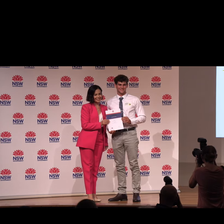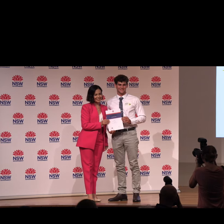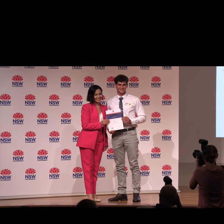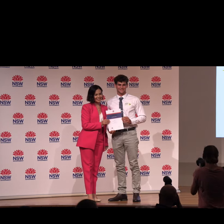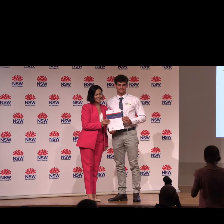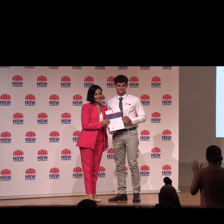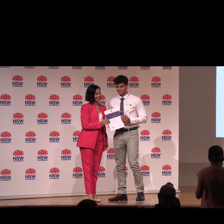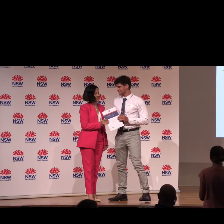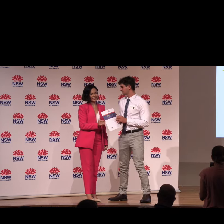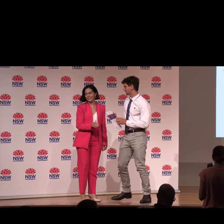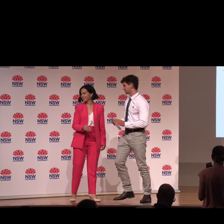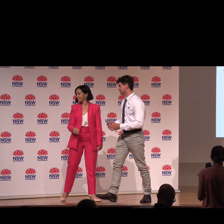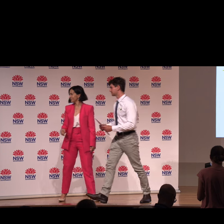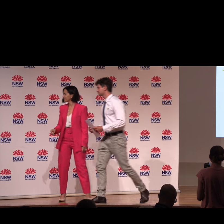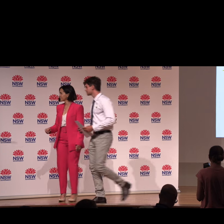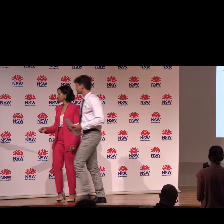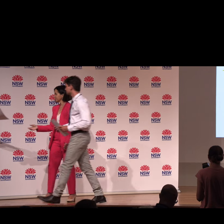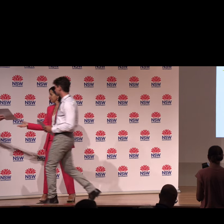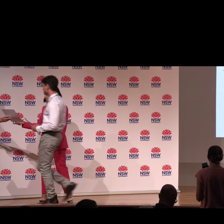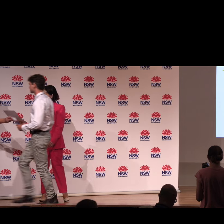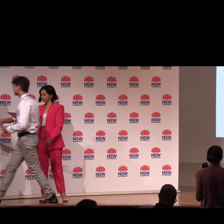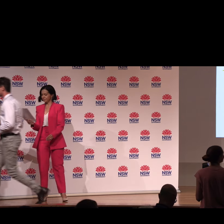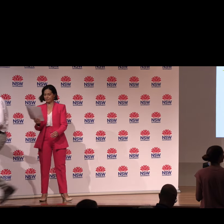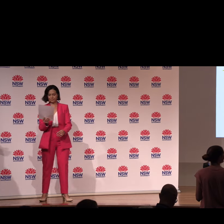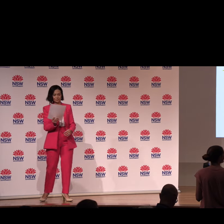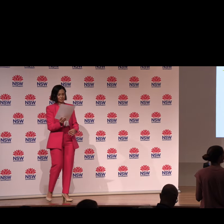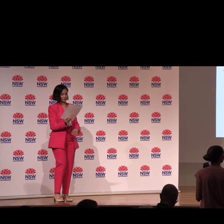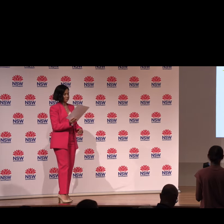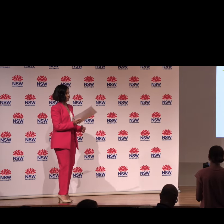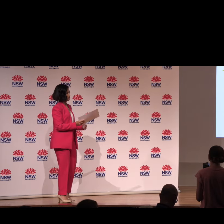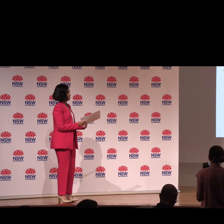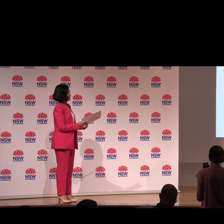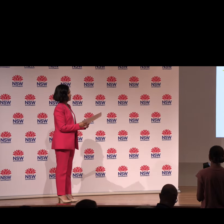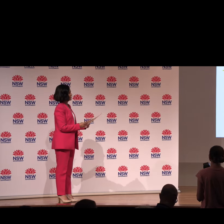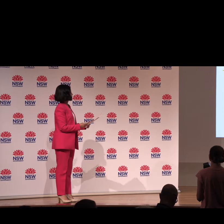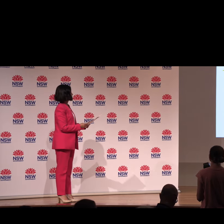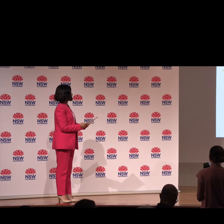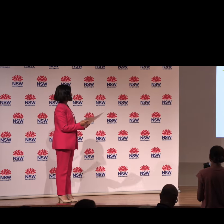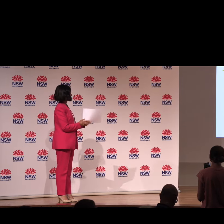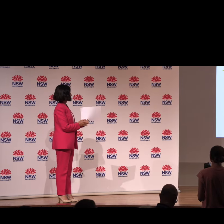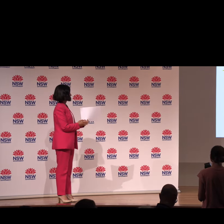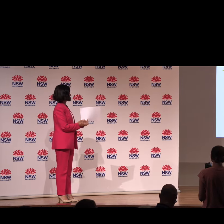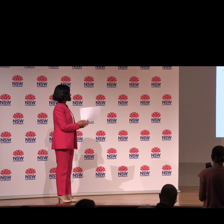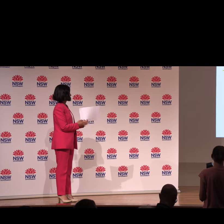In biology, equal first, Shiulu Fan, Kinross Walleroy School.